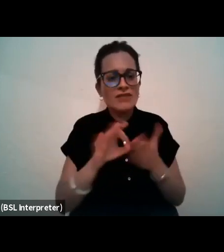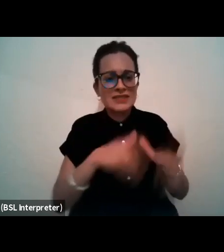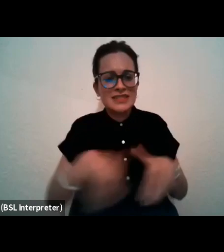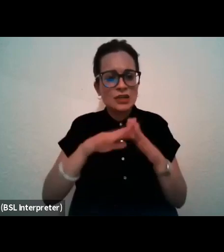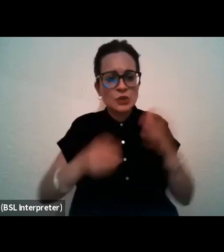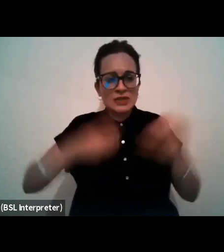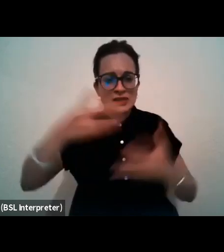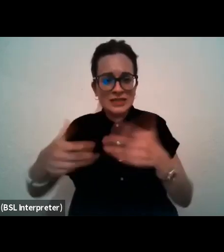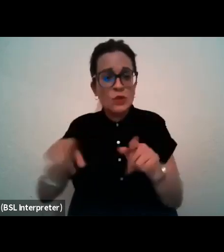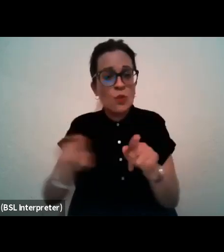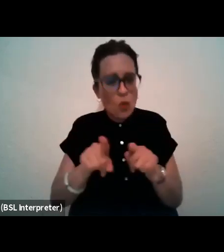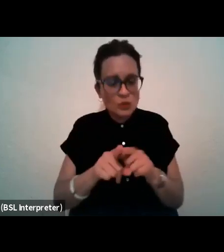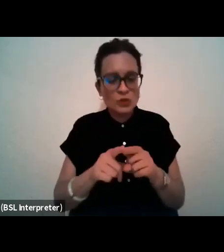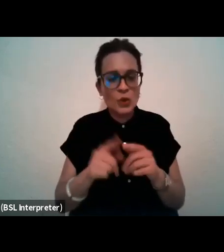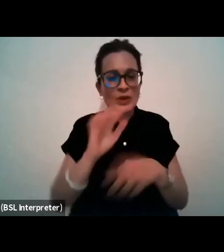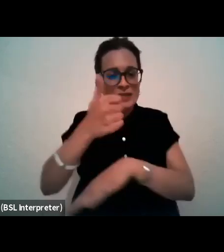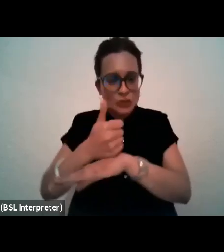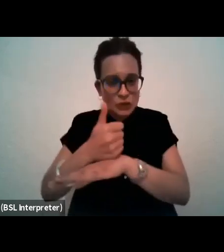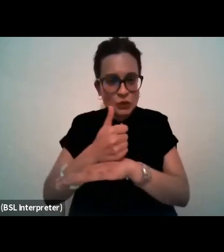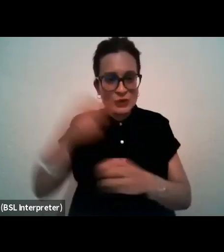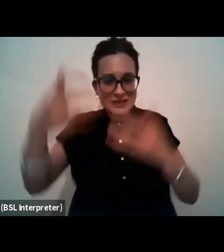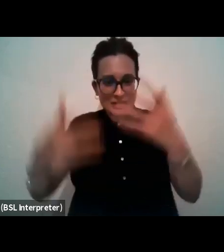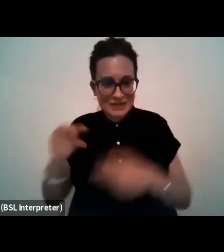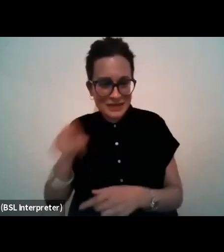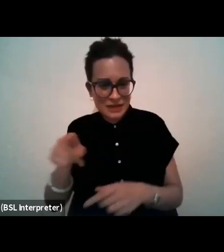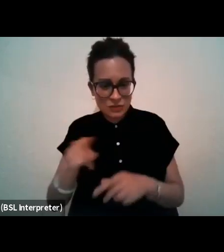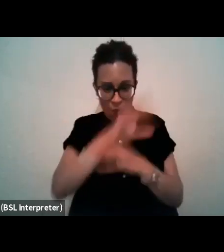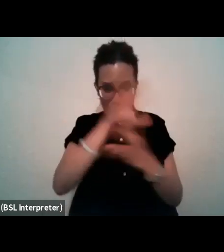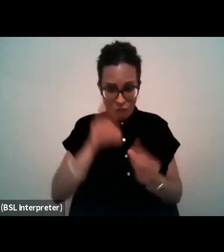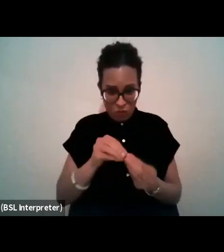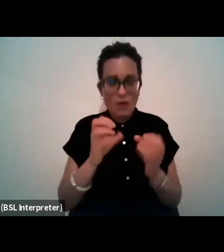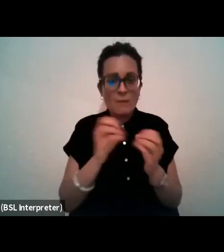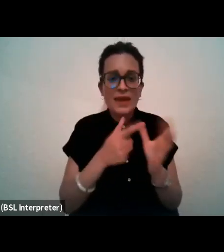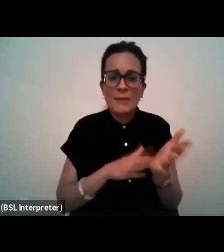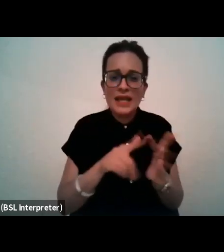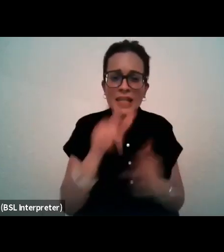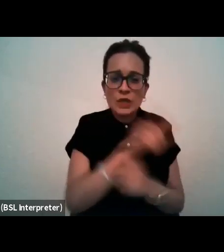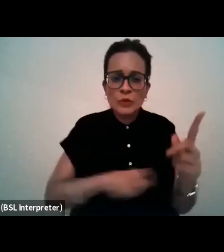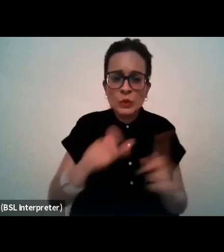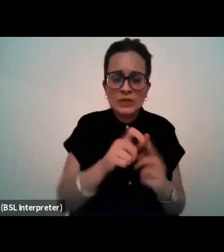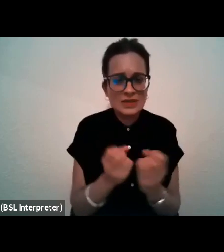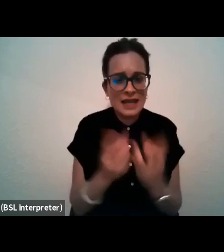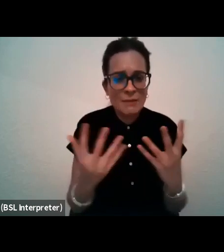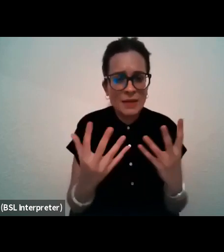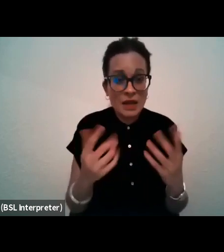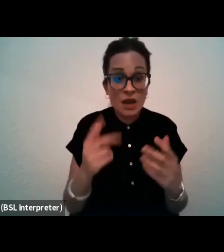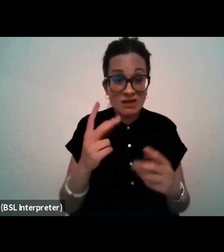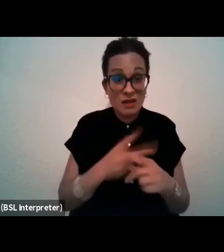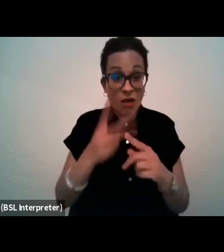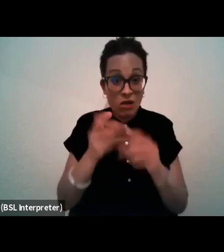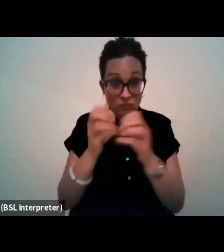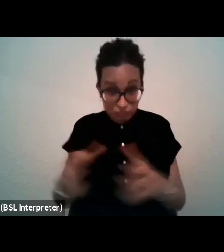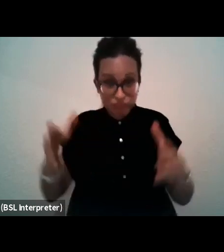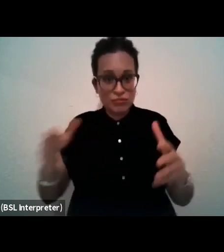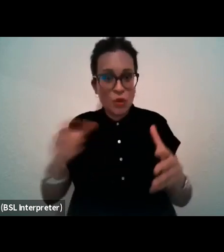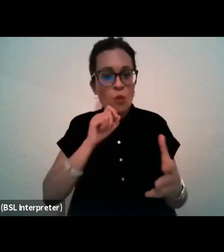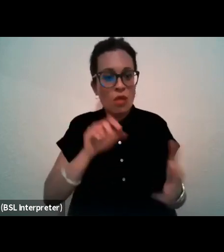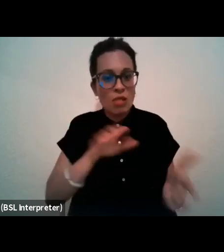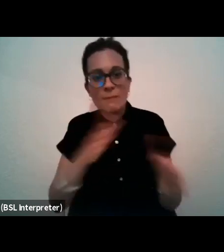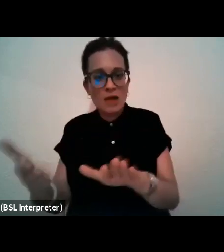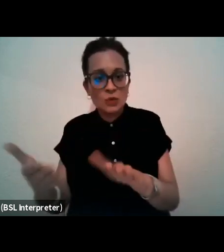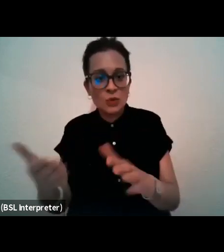Fiscal Studies revealed that overall, BAME communities were around twice as likely to die, with